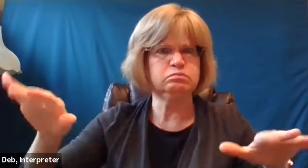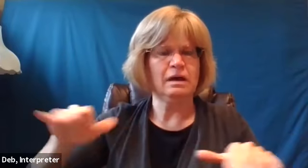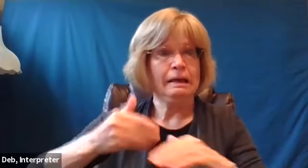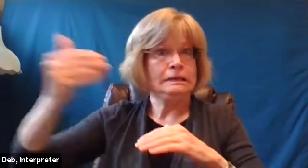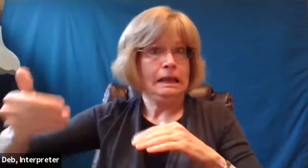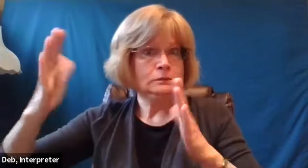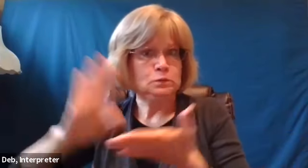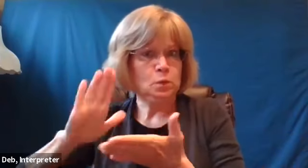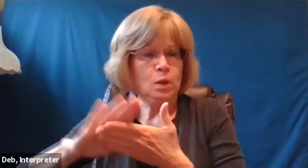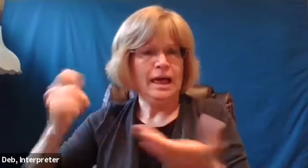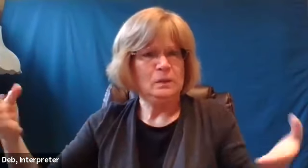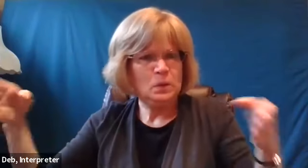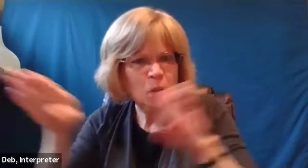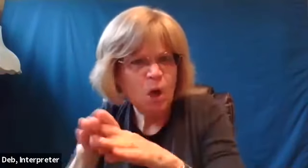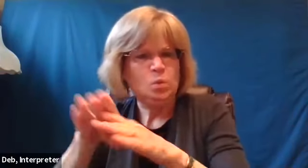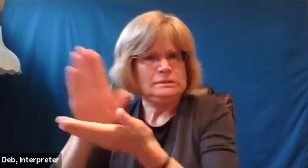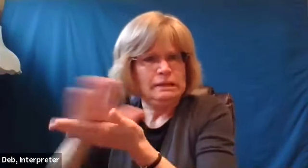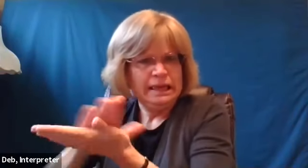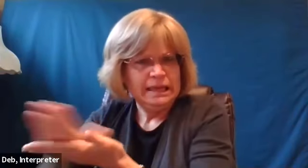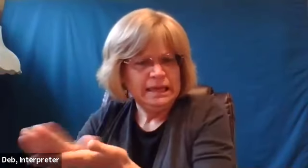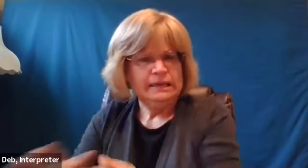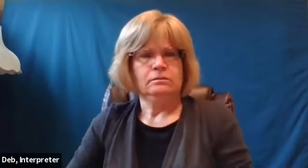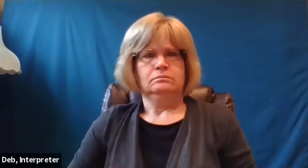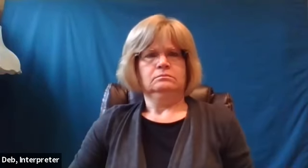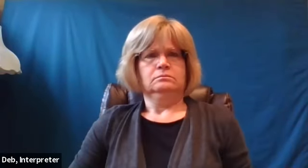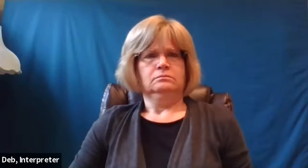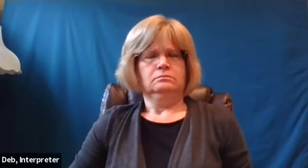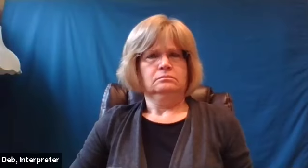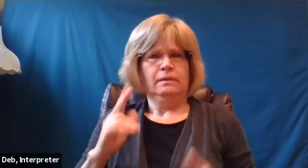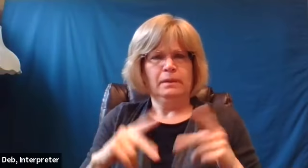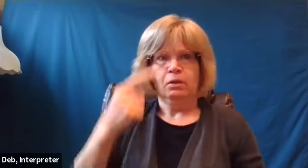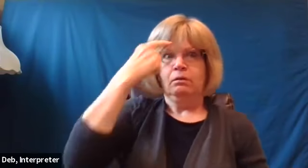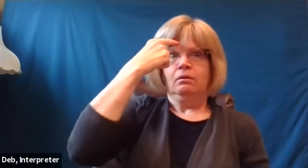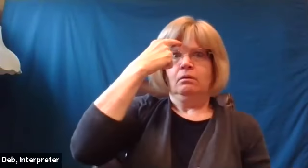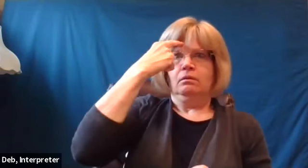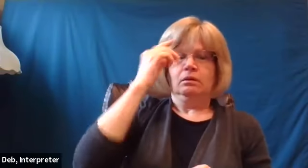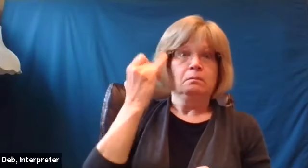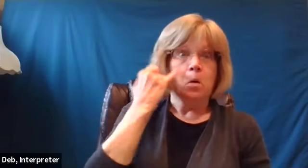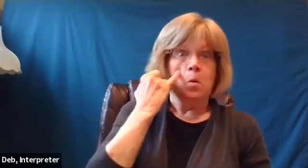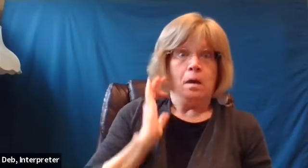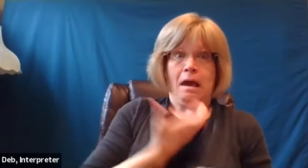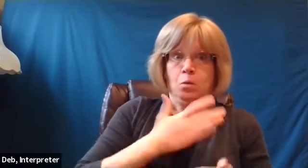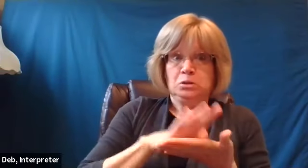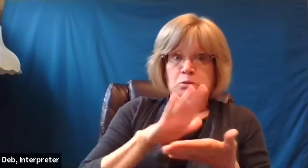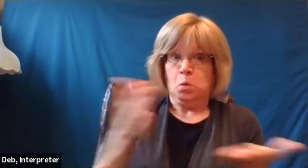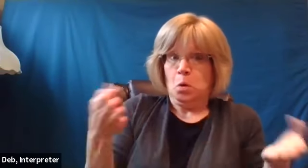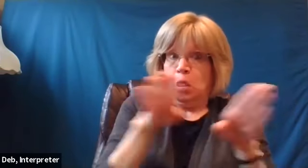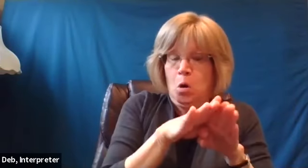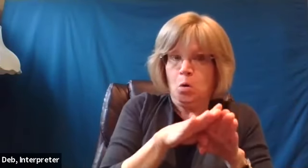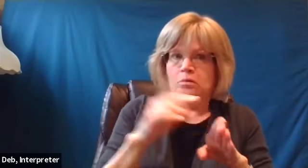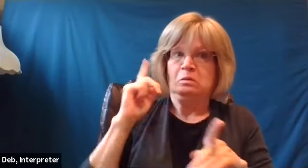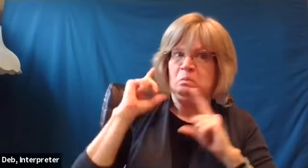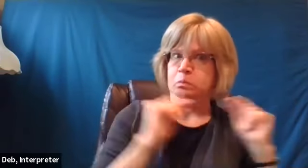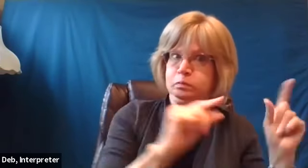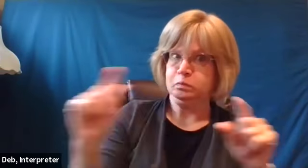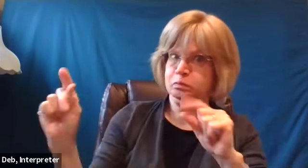entire building and deep clean it. Suddenly, the what-ifs and suggestions that our own school be closed was heard throughout the